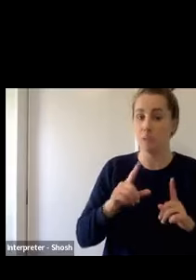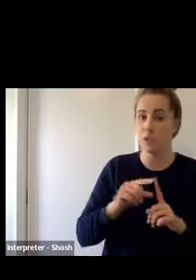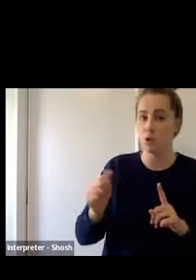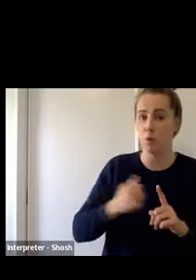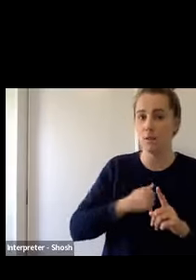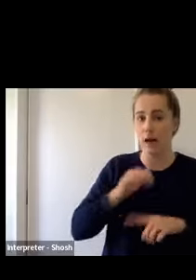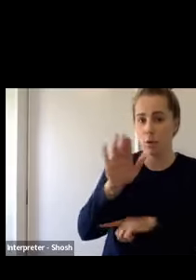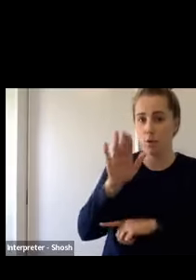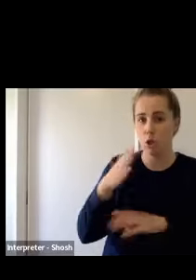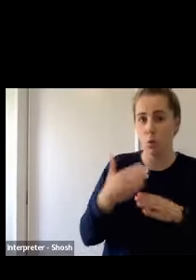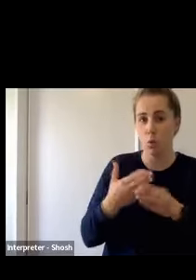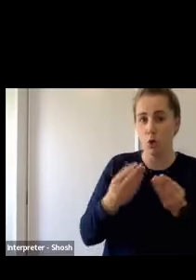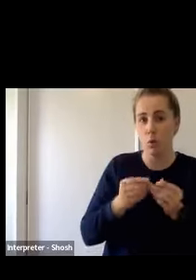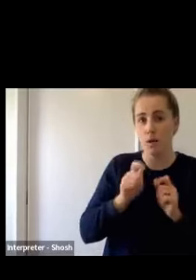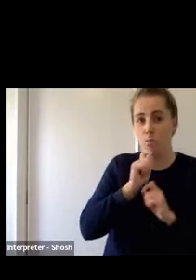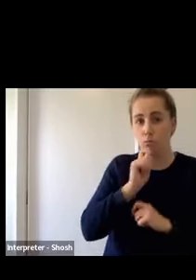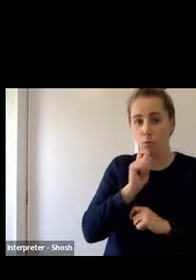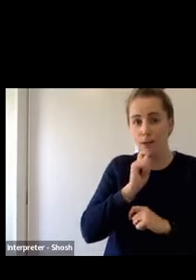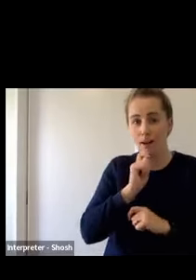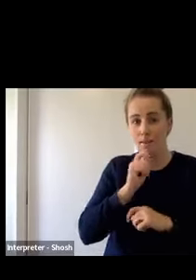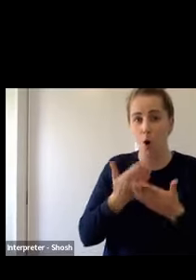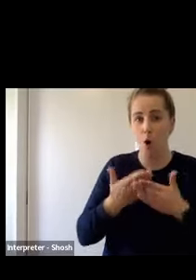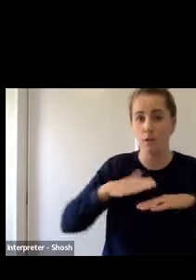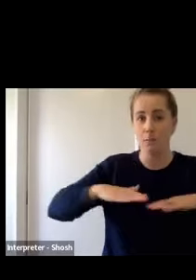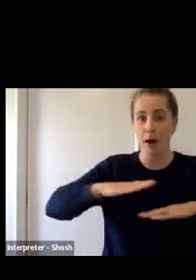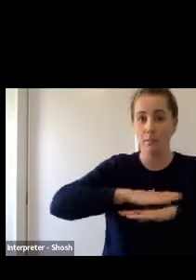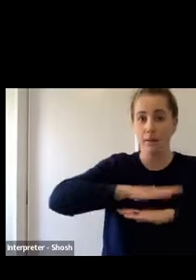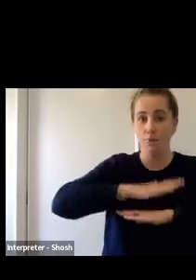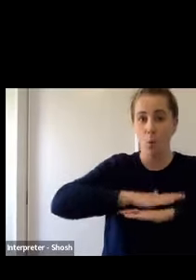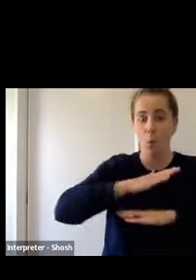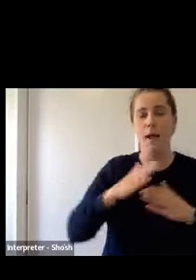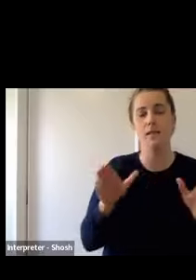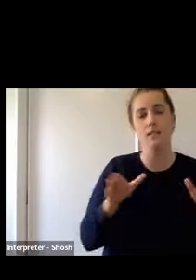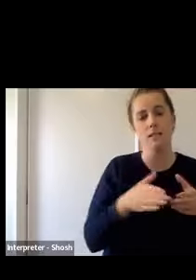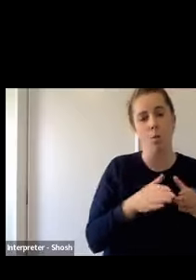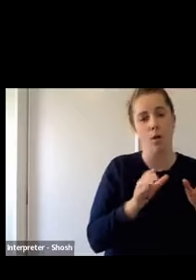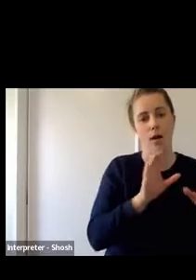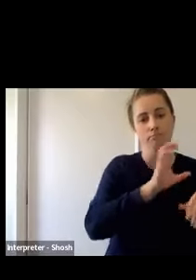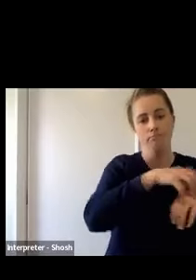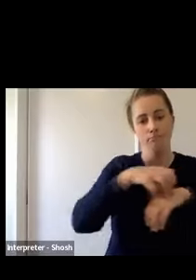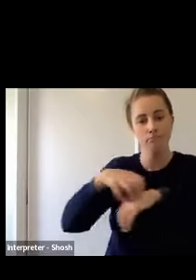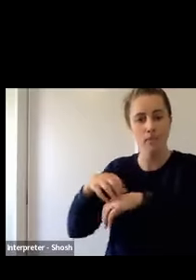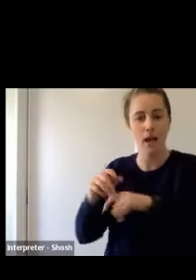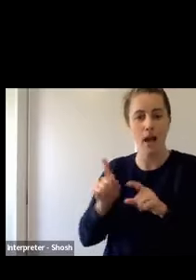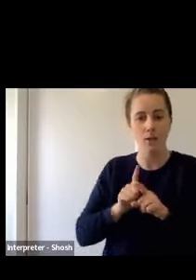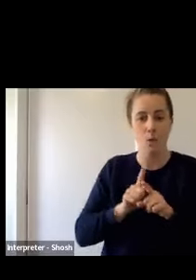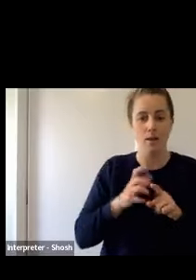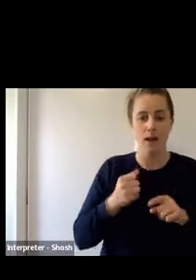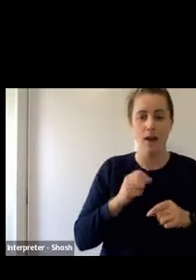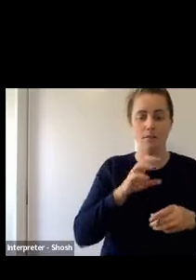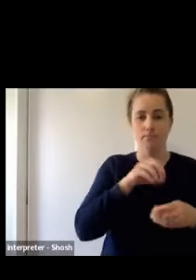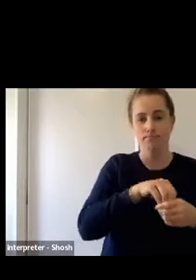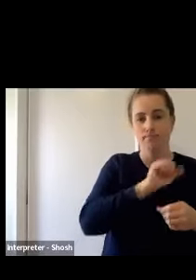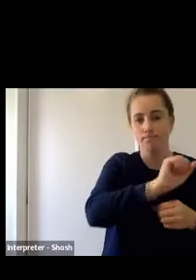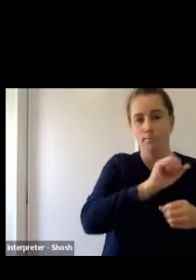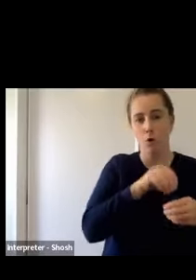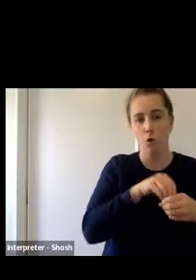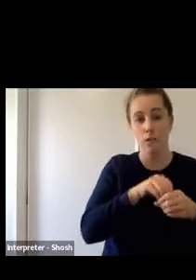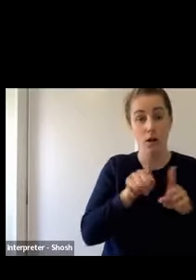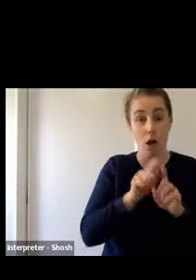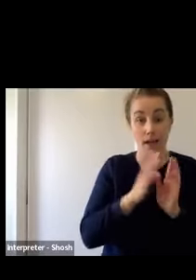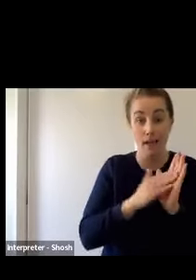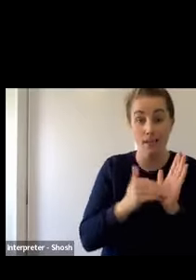We're currently working with the broadcaster video on demand platforms, as well as smaller entities that house relevant content, such as